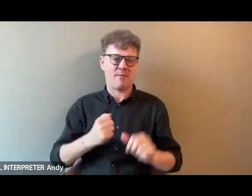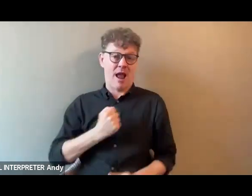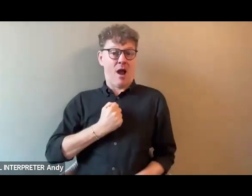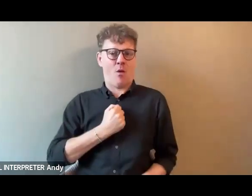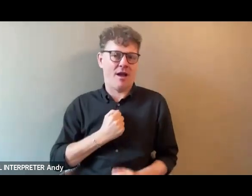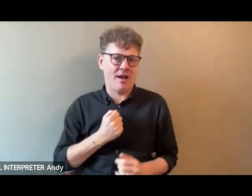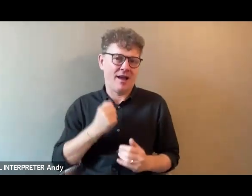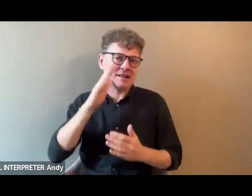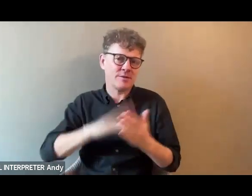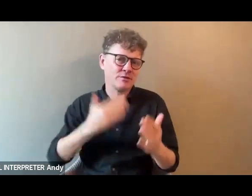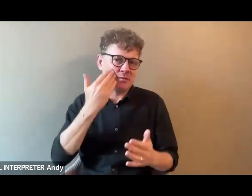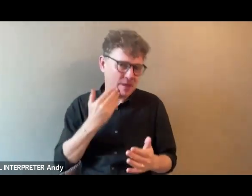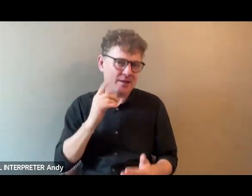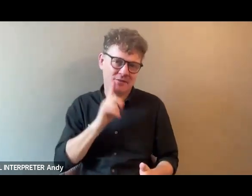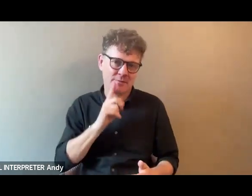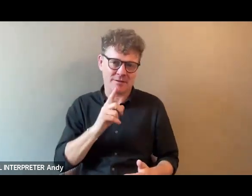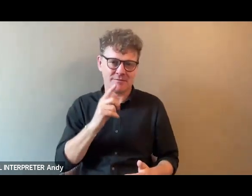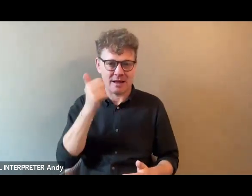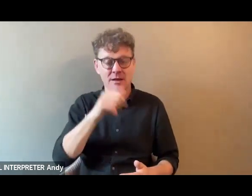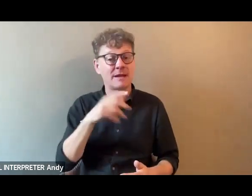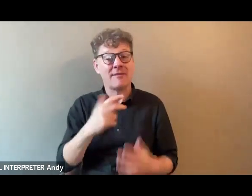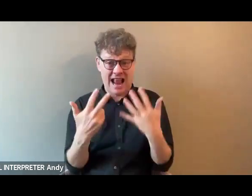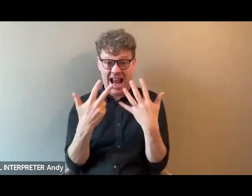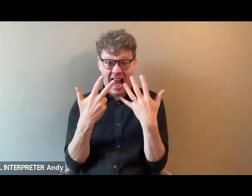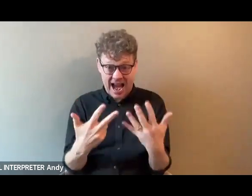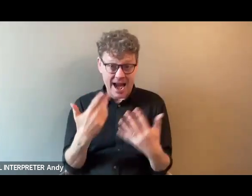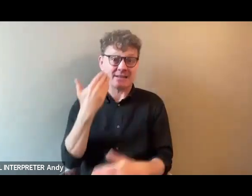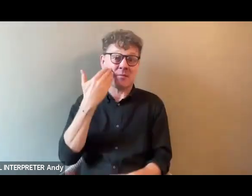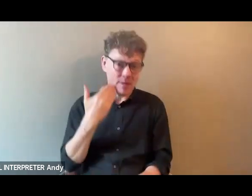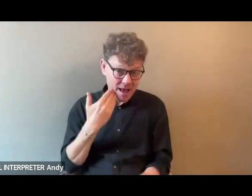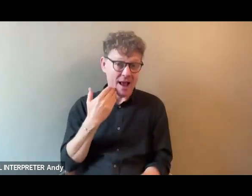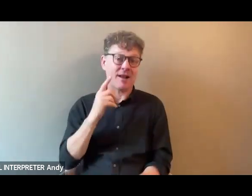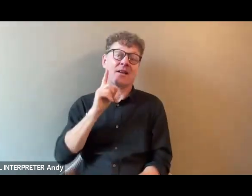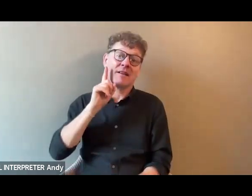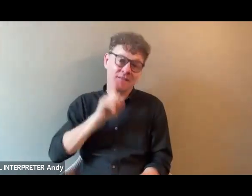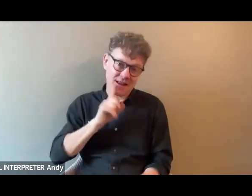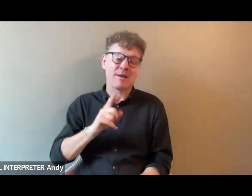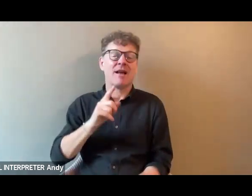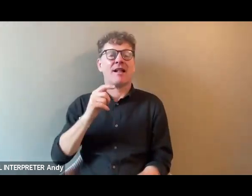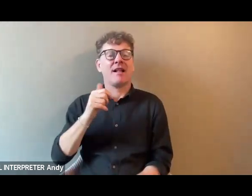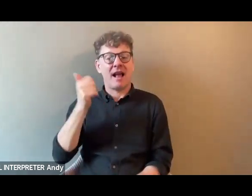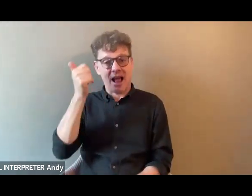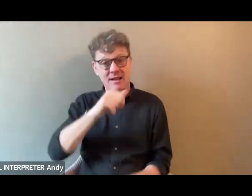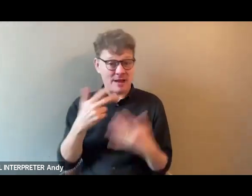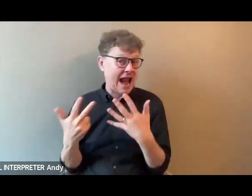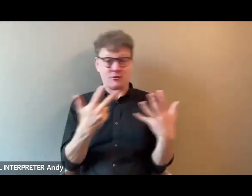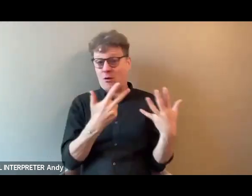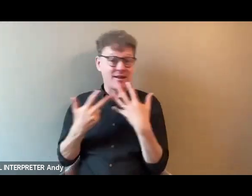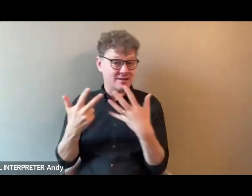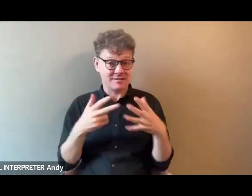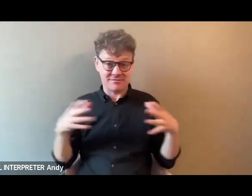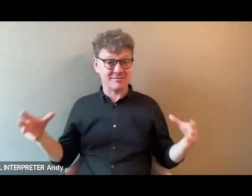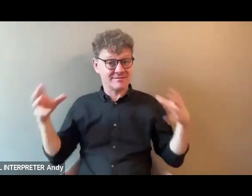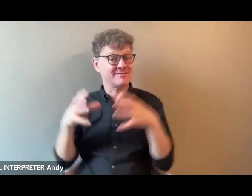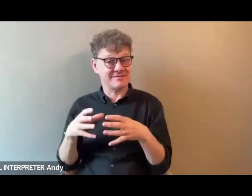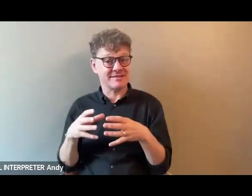So the project was co-designed with 8 Black women academics on our advisory board, out of whom